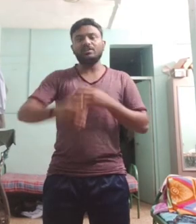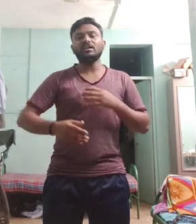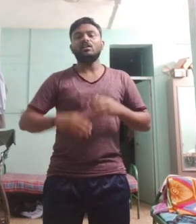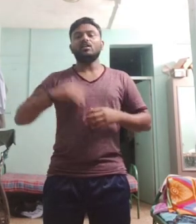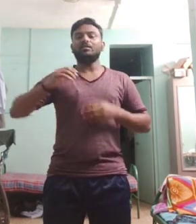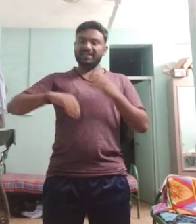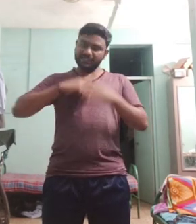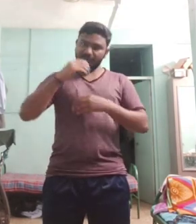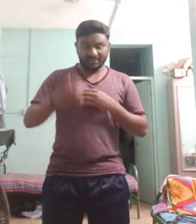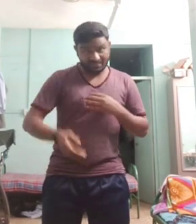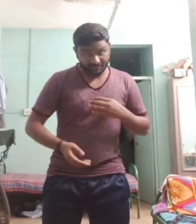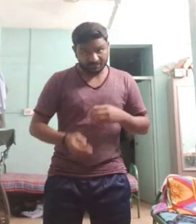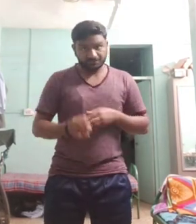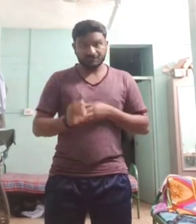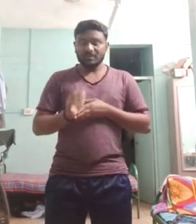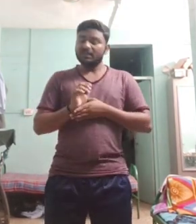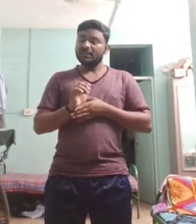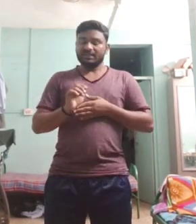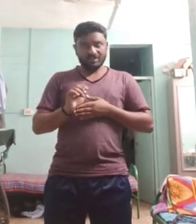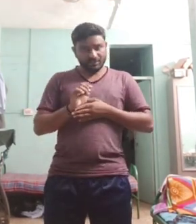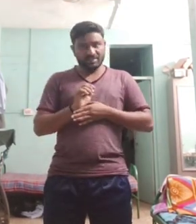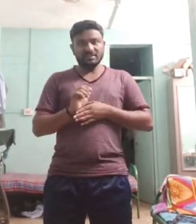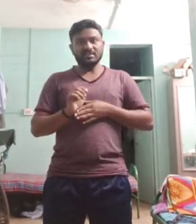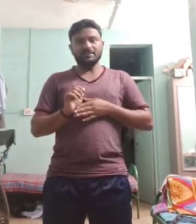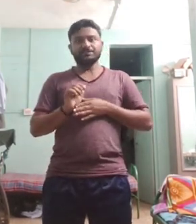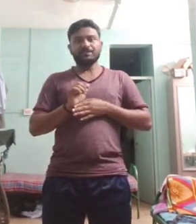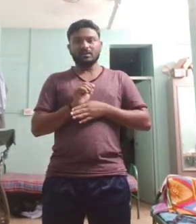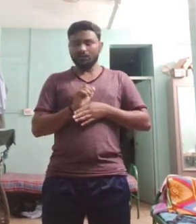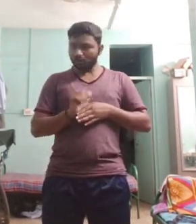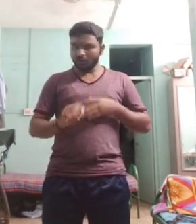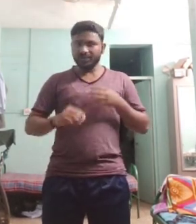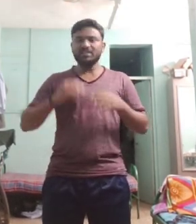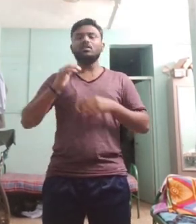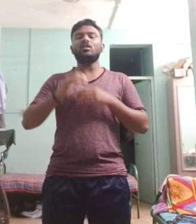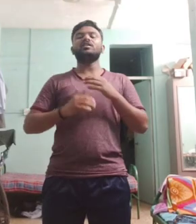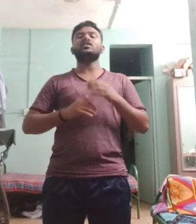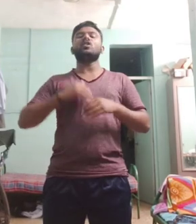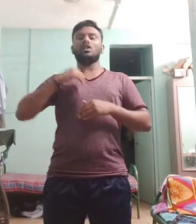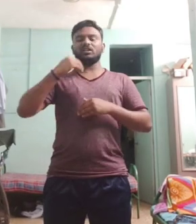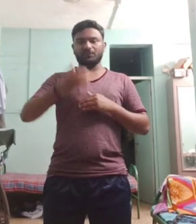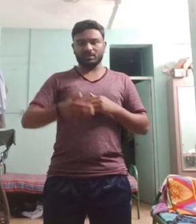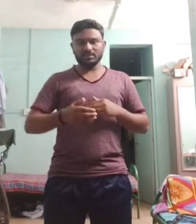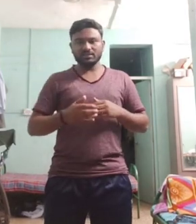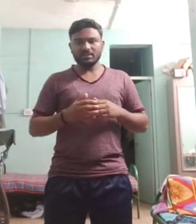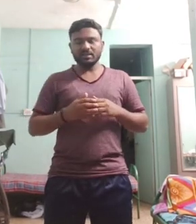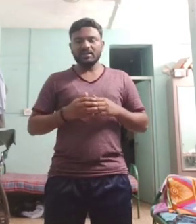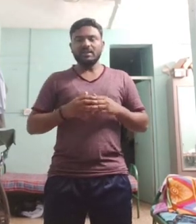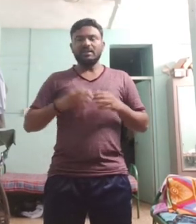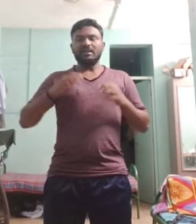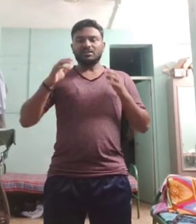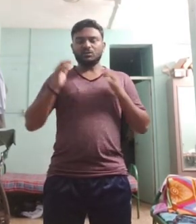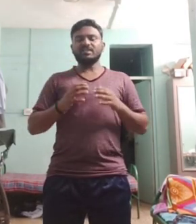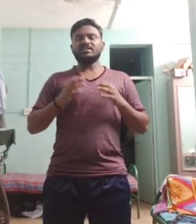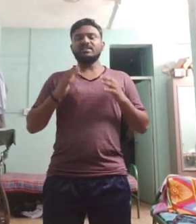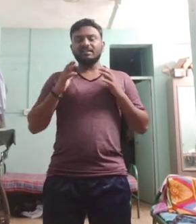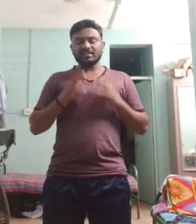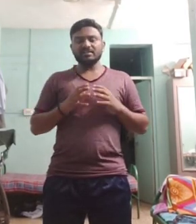repetitively multiple times. It means, or in other words, switch is